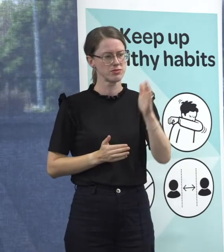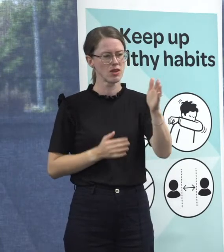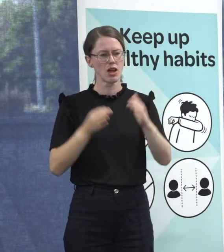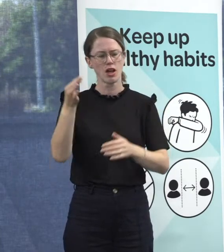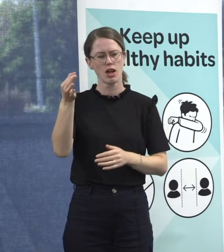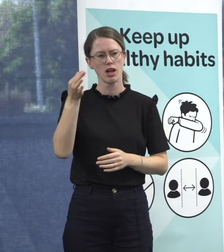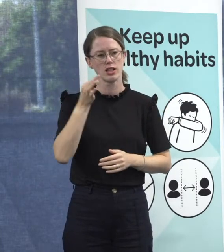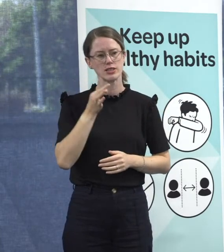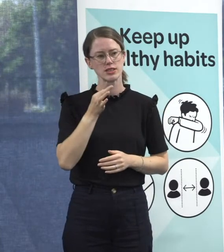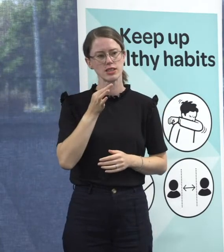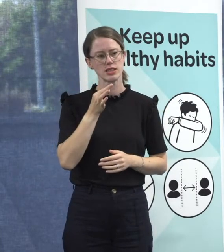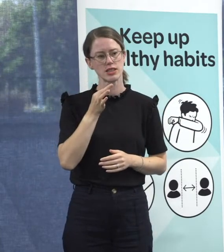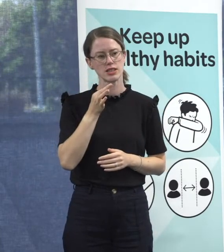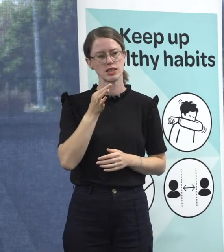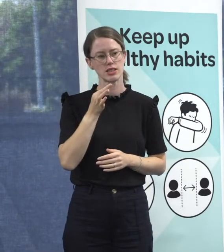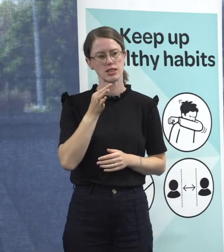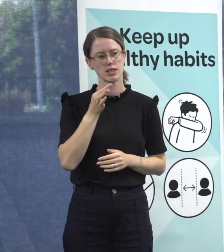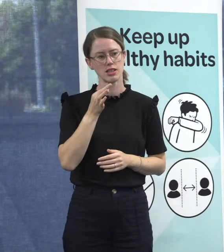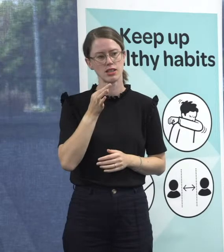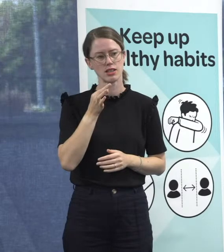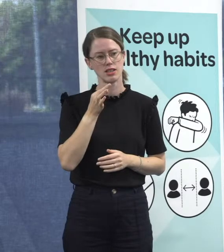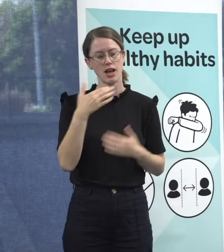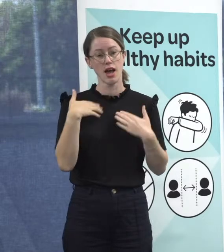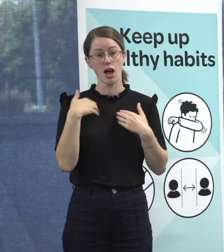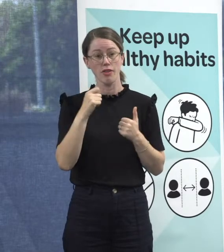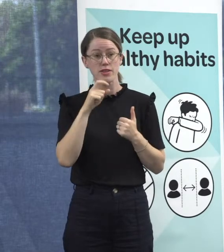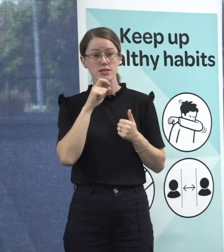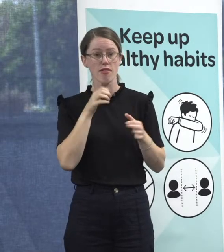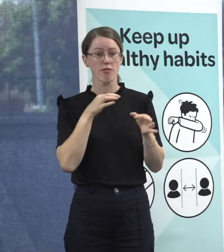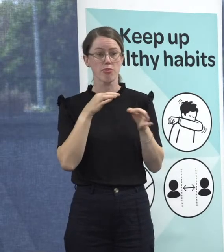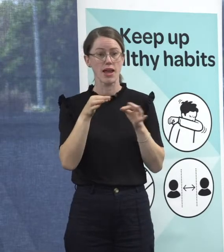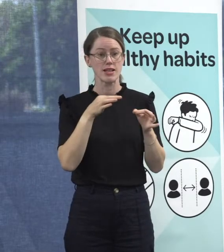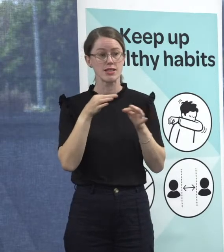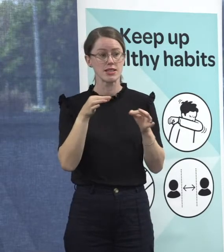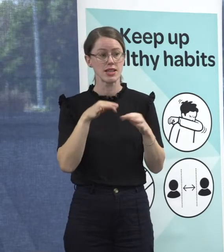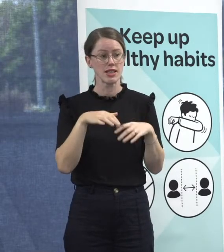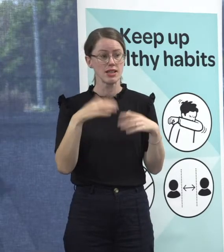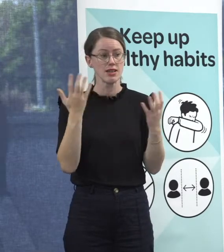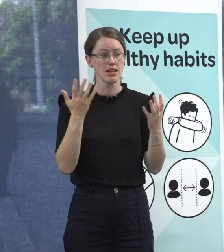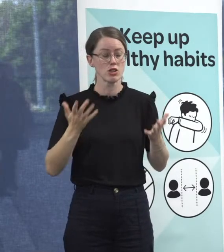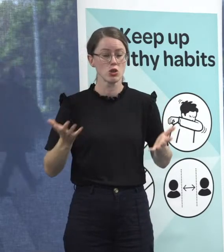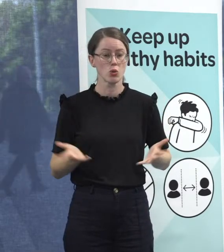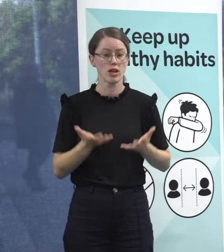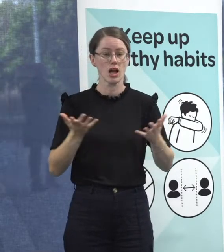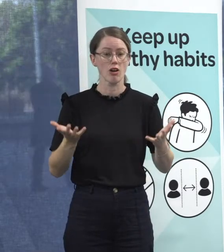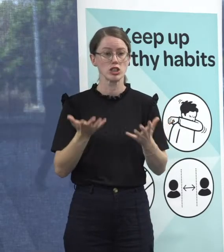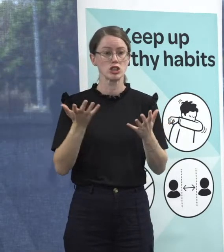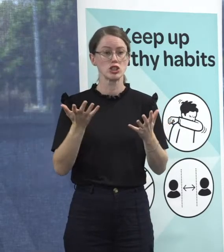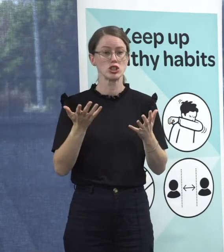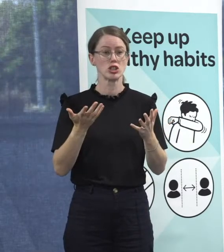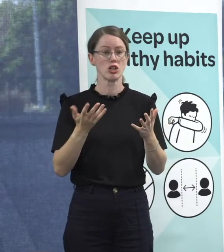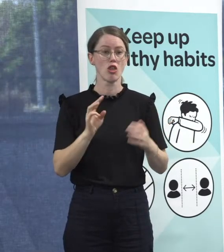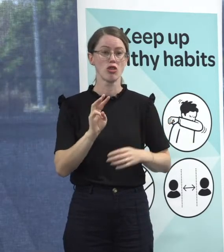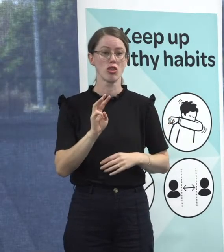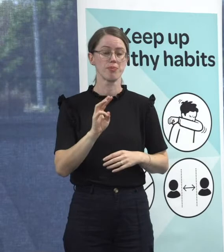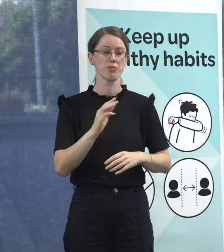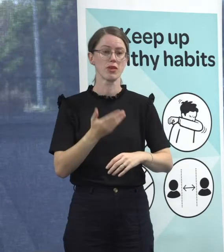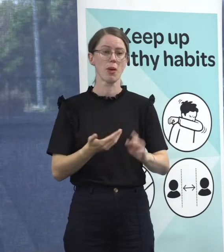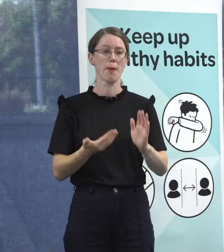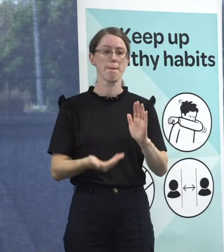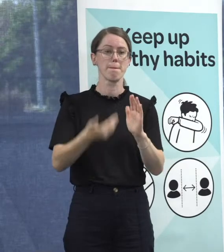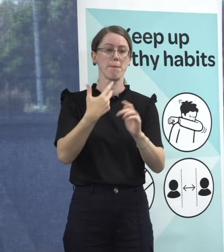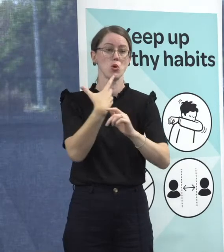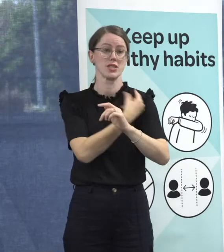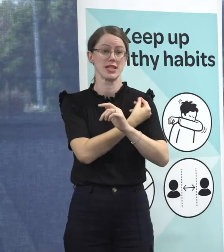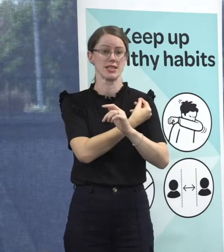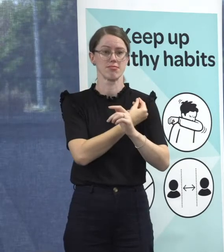any initiatives or events have health officials planned to encourage an uptake in boosters? Yes, this is vexing